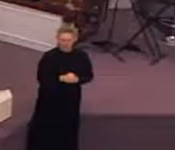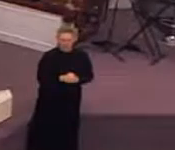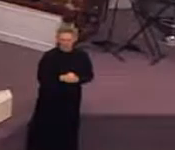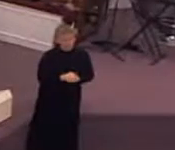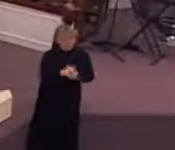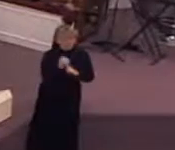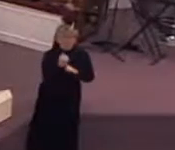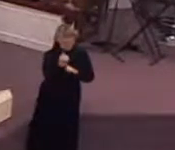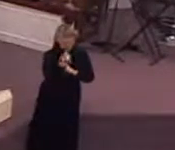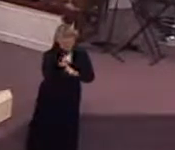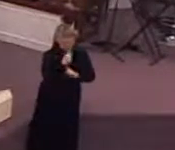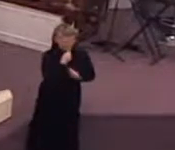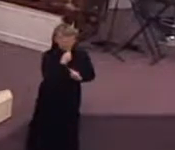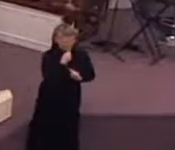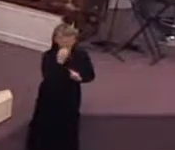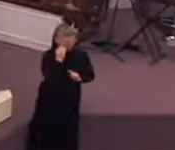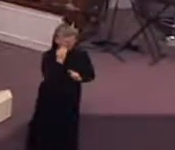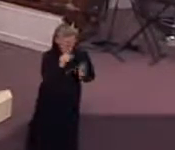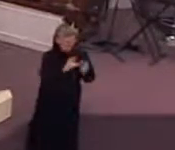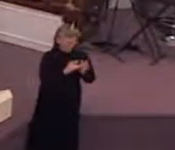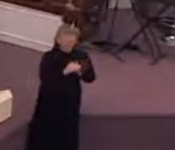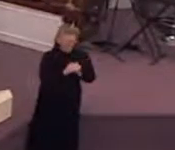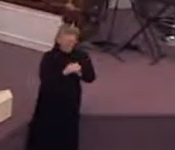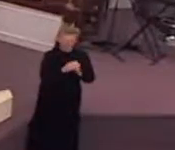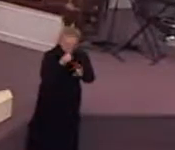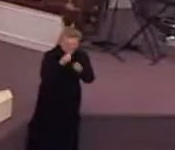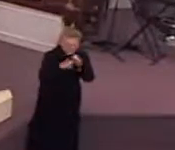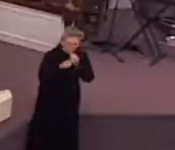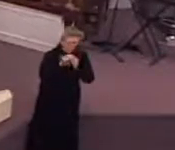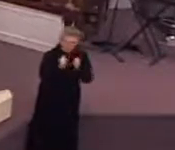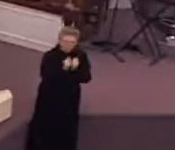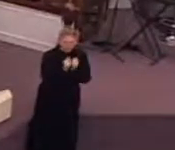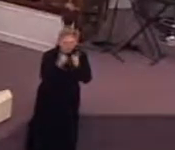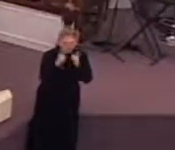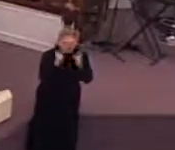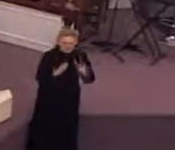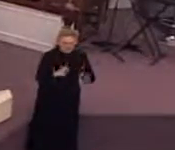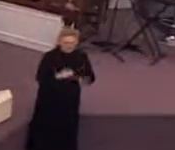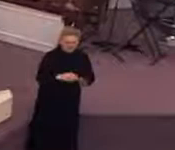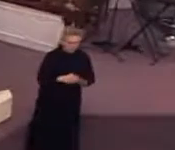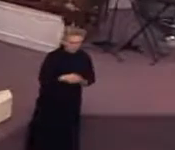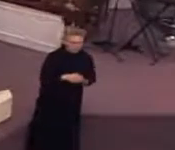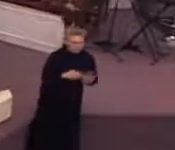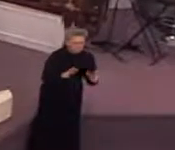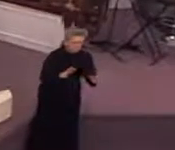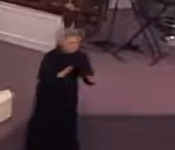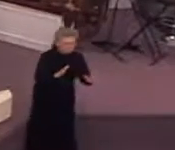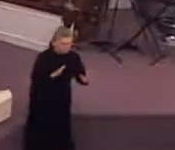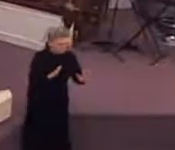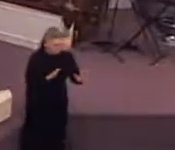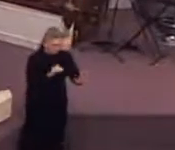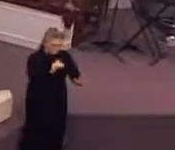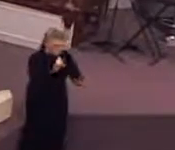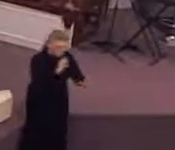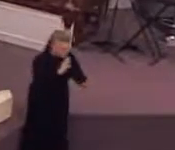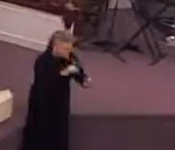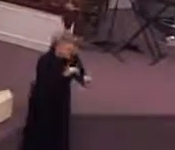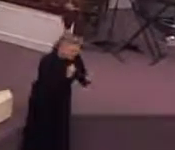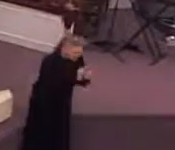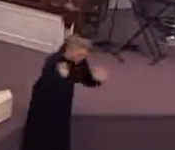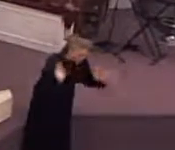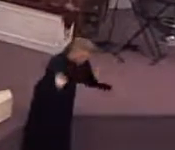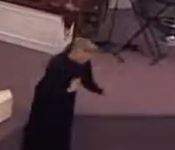Yeah, you understand what I'm saying? I know Jesus, I mean, he ate with sinners and publicans, and you know, that's not what I'm talking